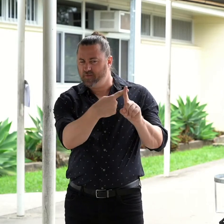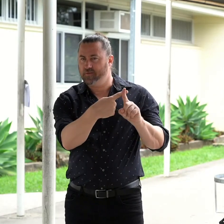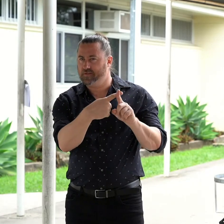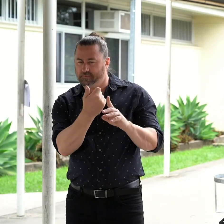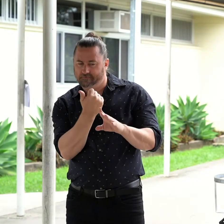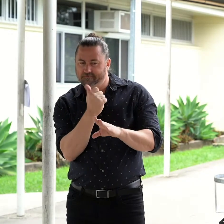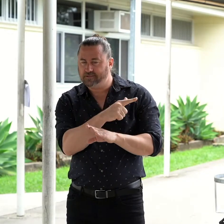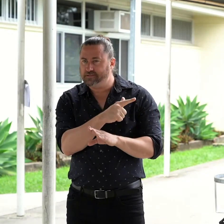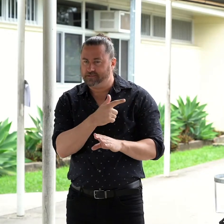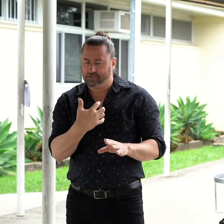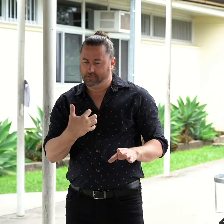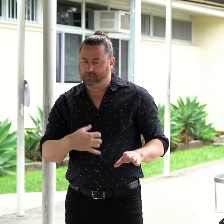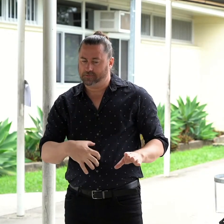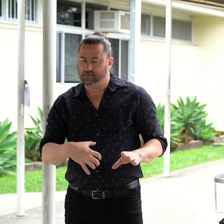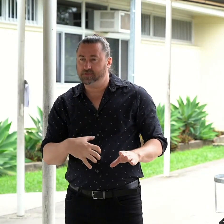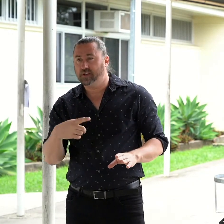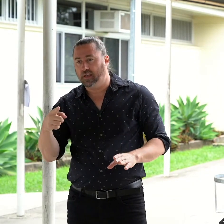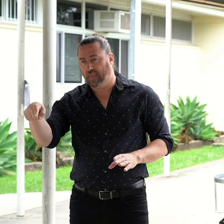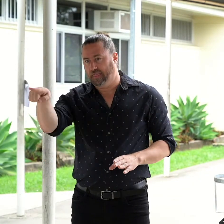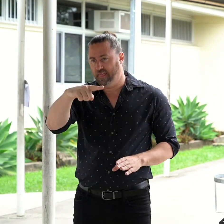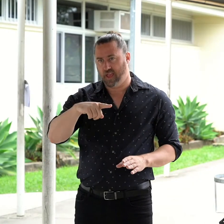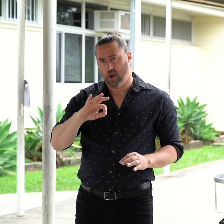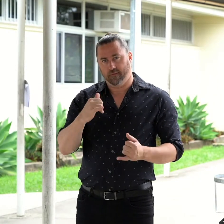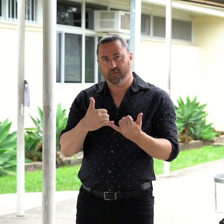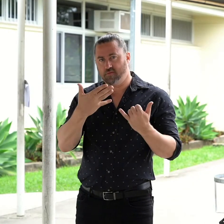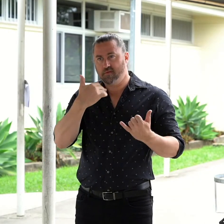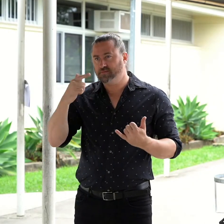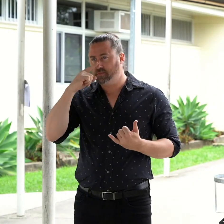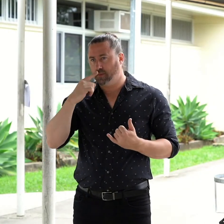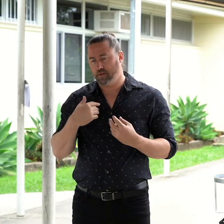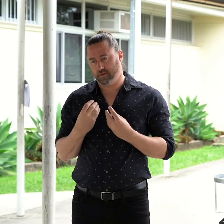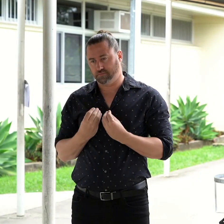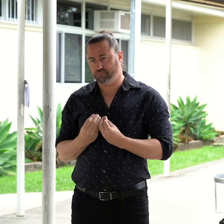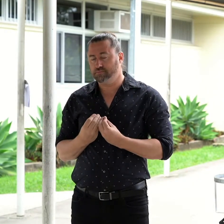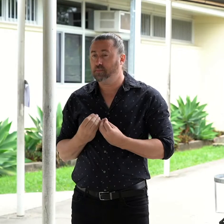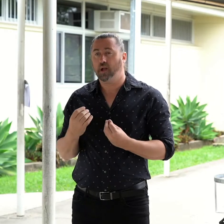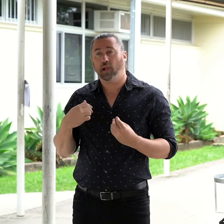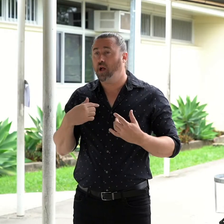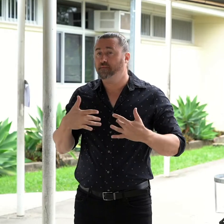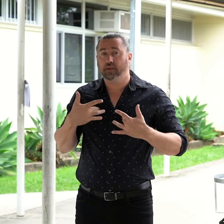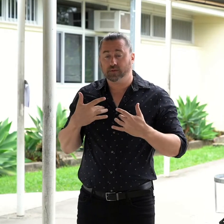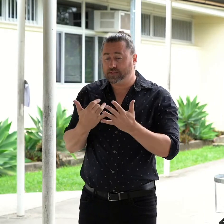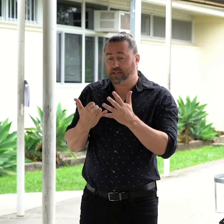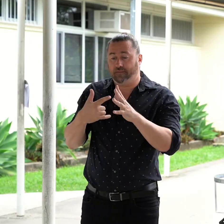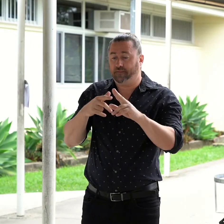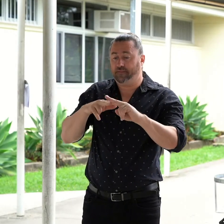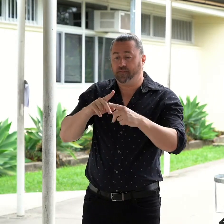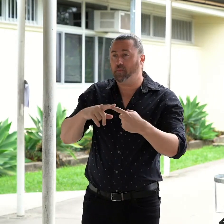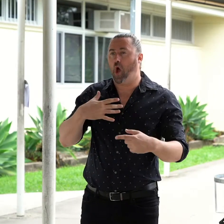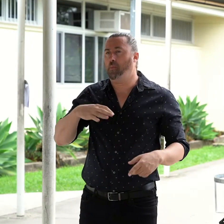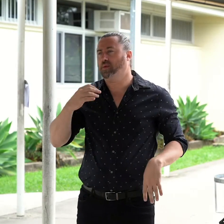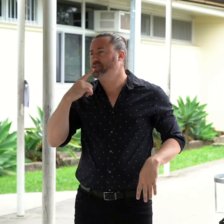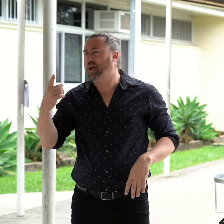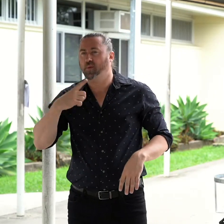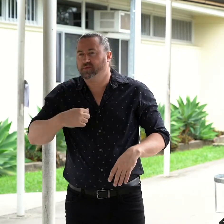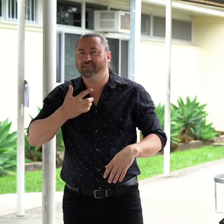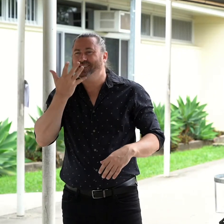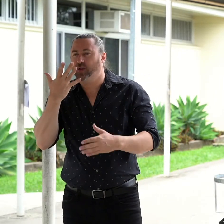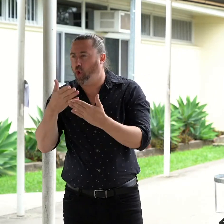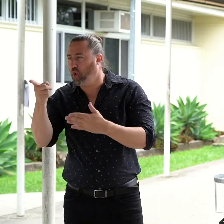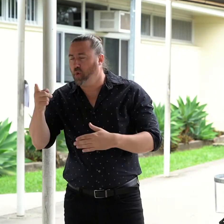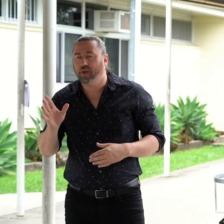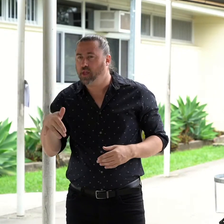aren't necessarily the most upstanding citizens. But I feel very safe in my role. I don't just say this because you'd expect me to say it, but